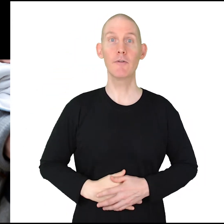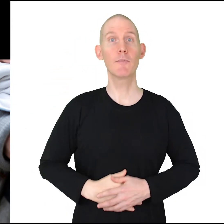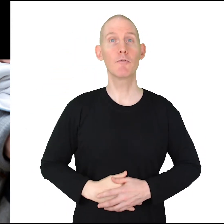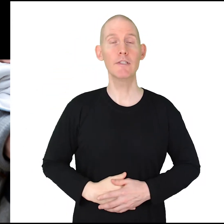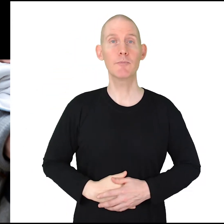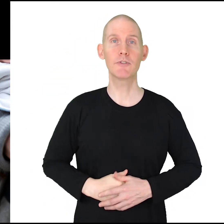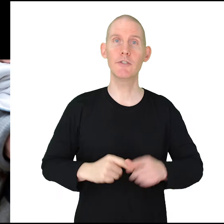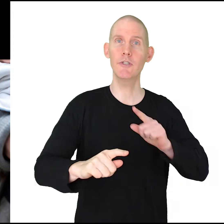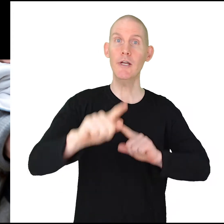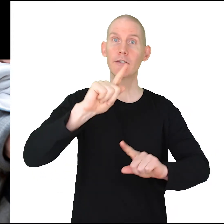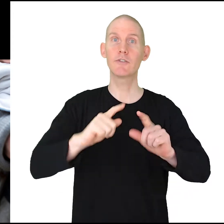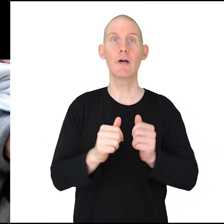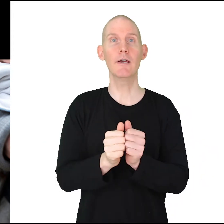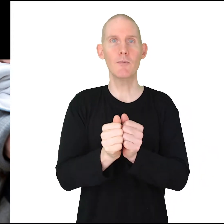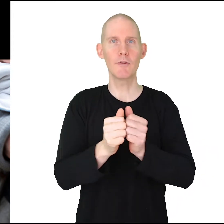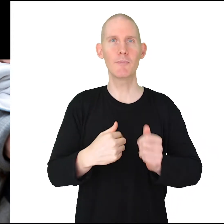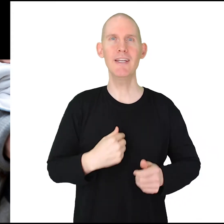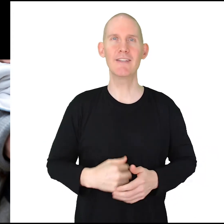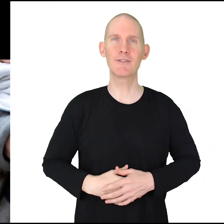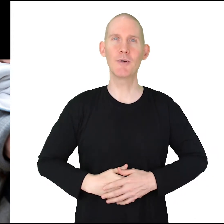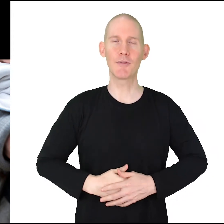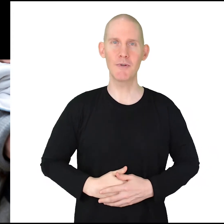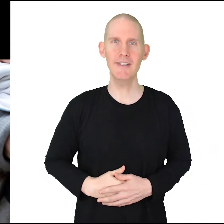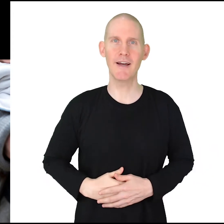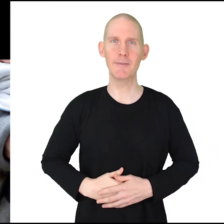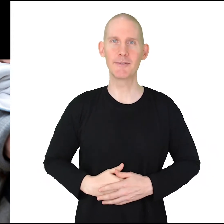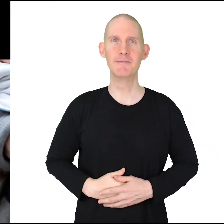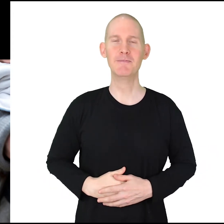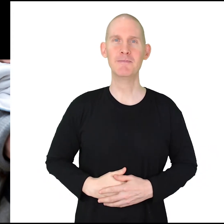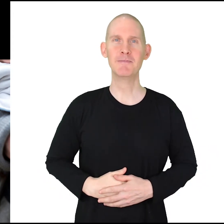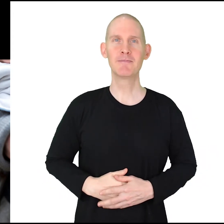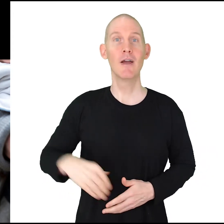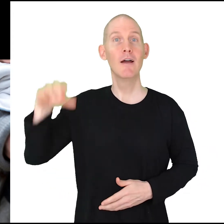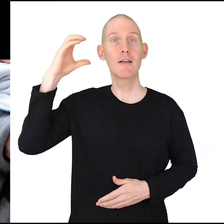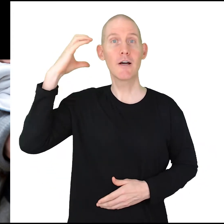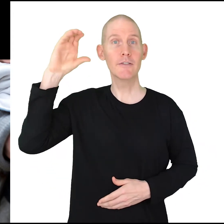rest position, sign with me. Let's do it 3 times. Cousin,